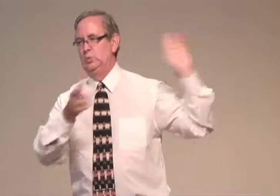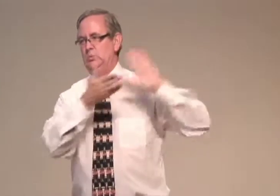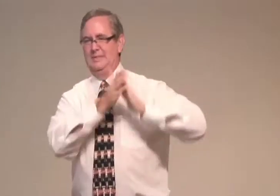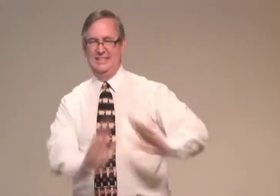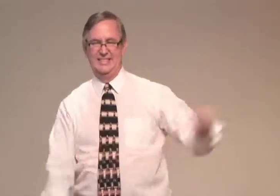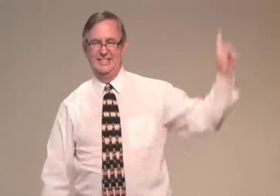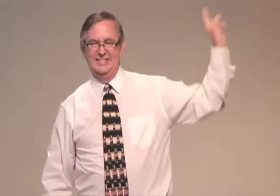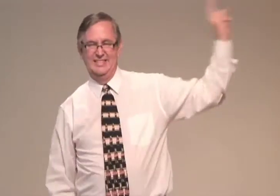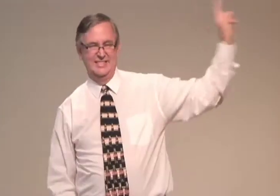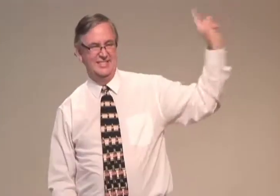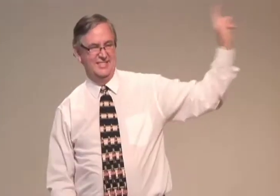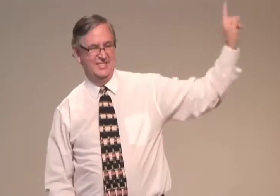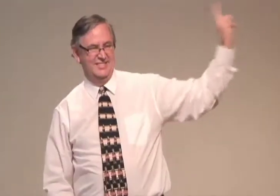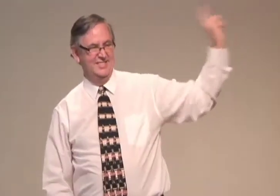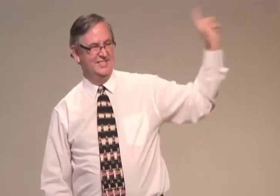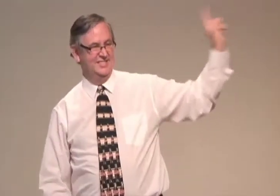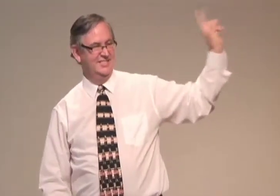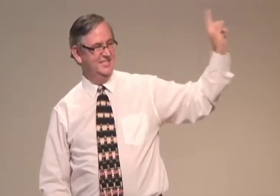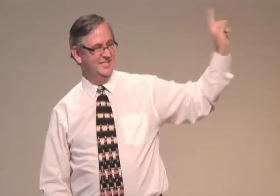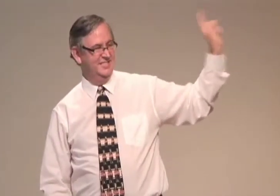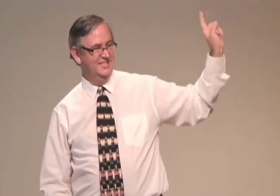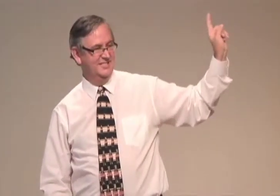Jesus. He'll give you real peace.